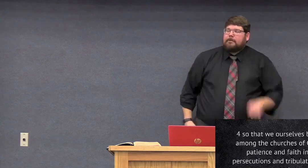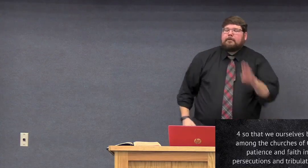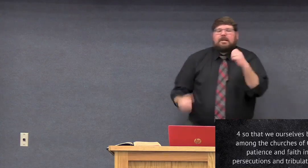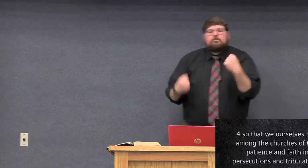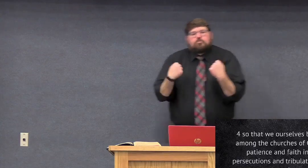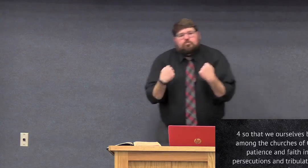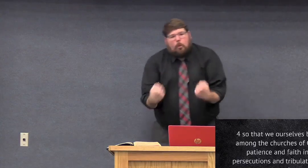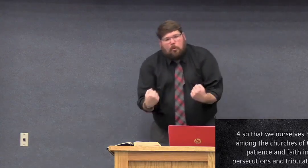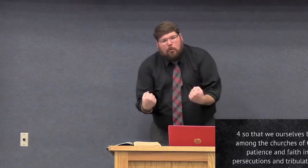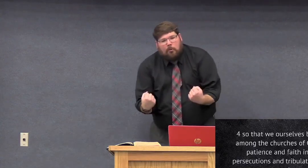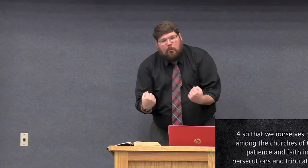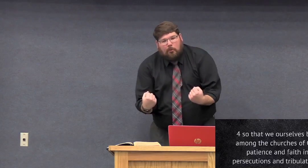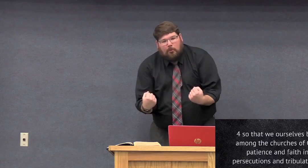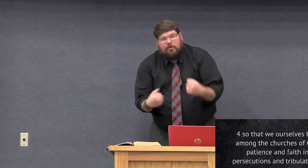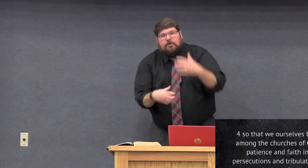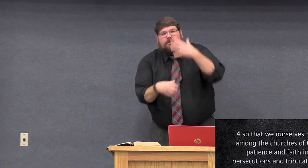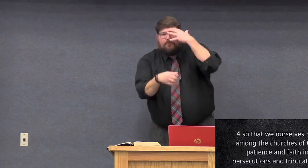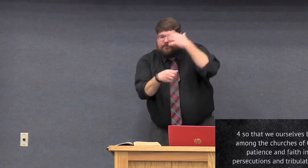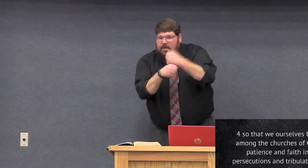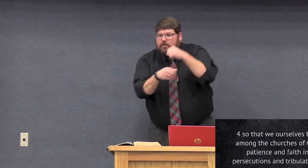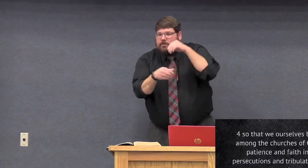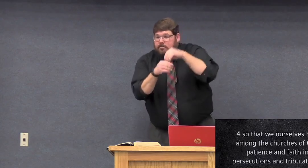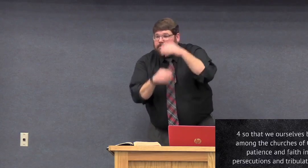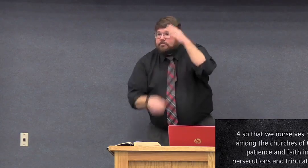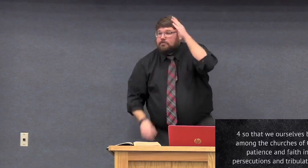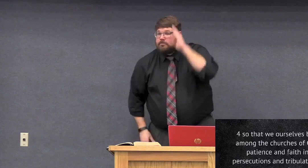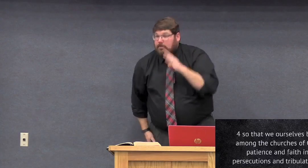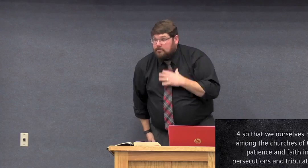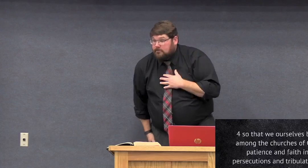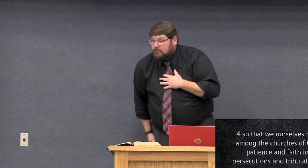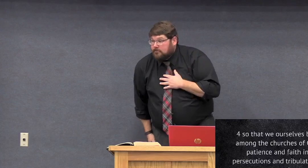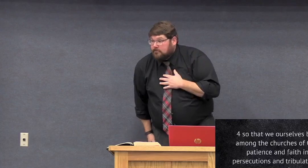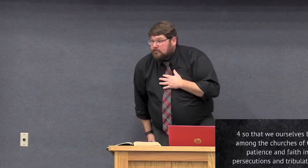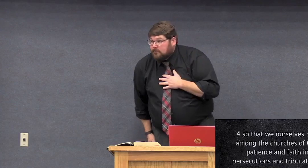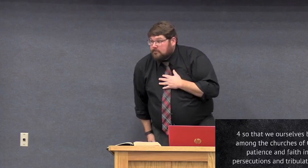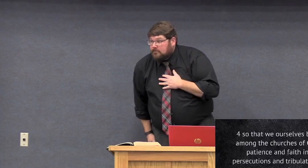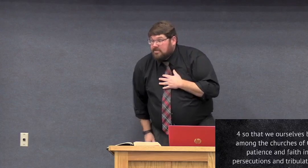Don't be that way. Be strong. Have faith in God.